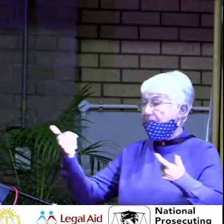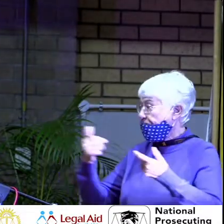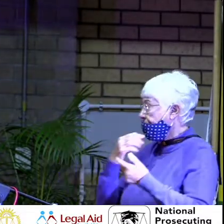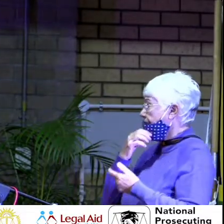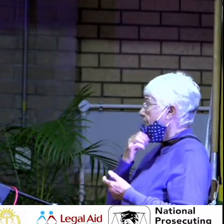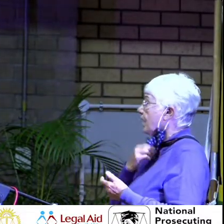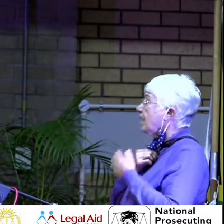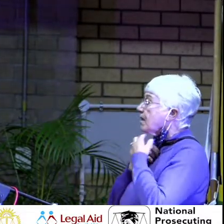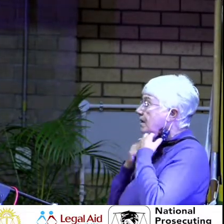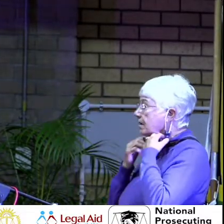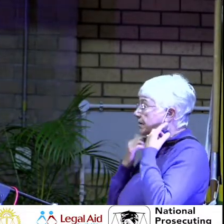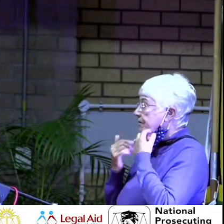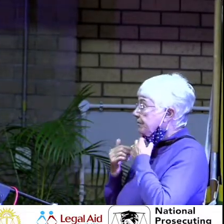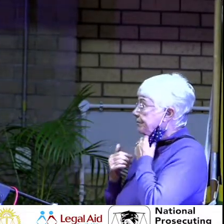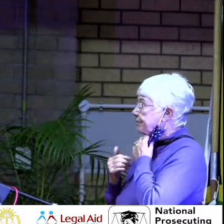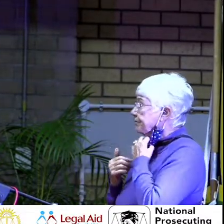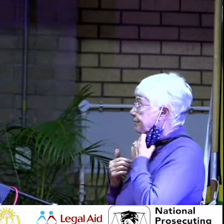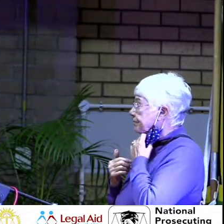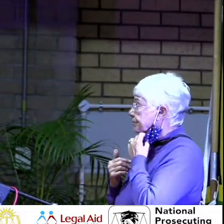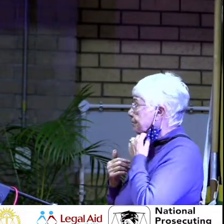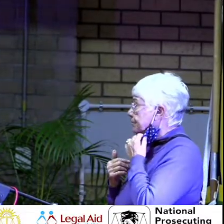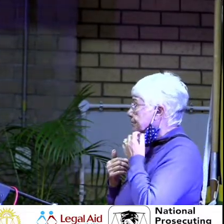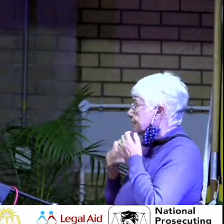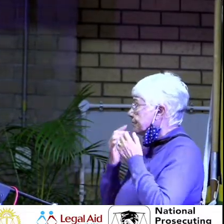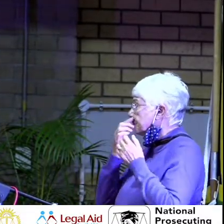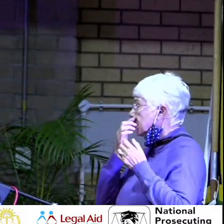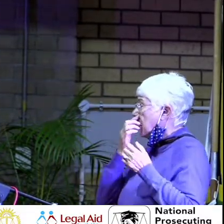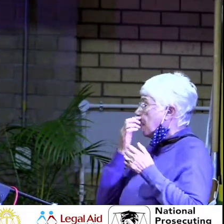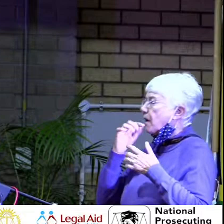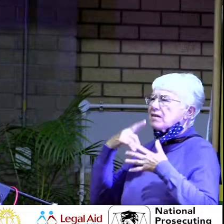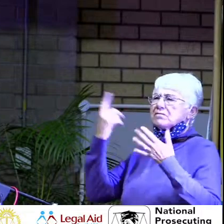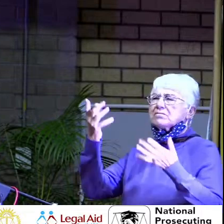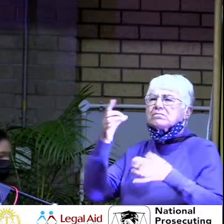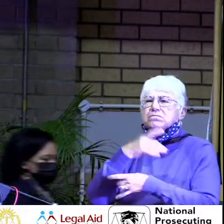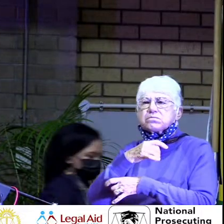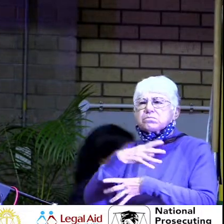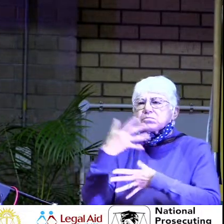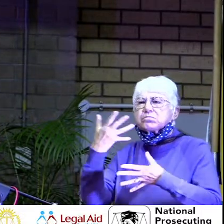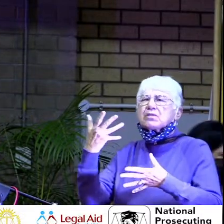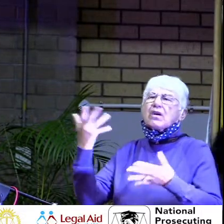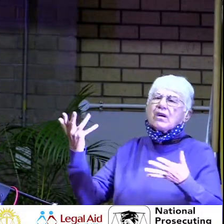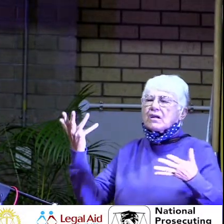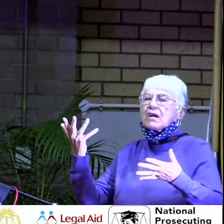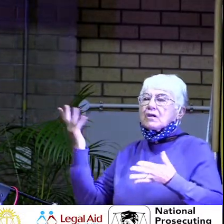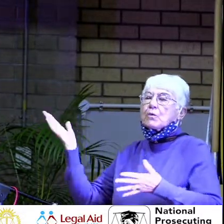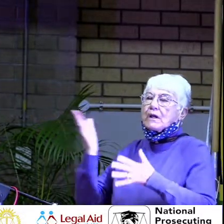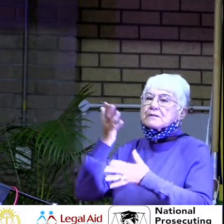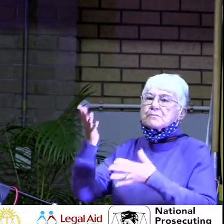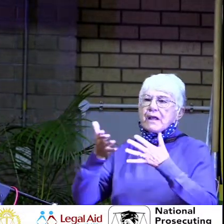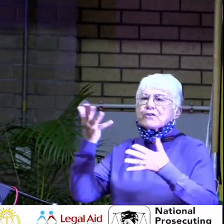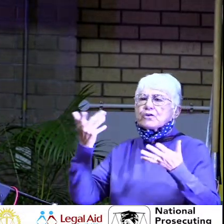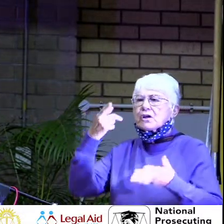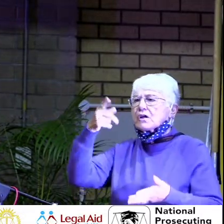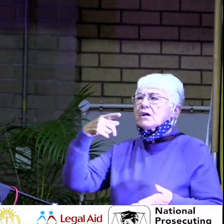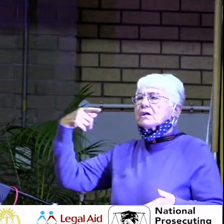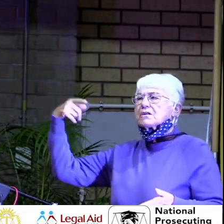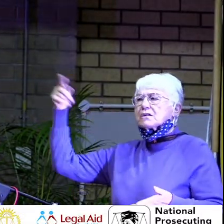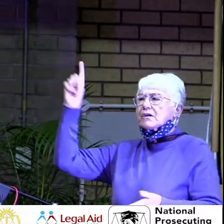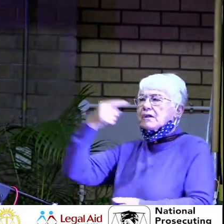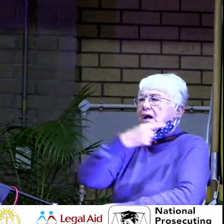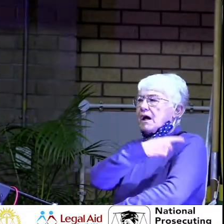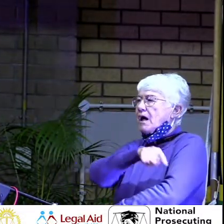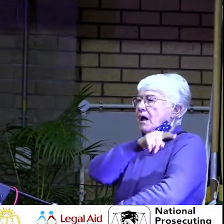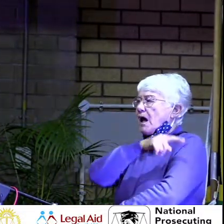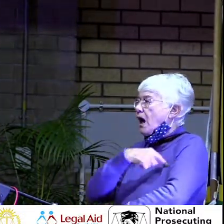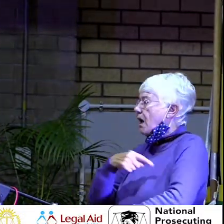if you are a victim, you go to hospital, what is it that must happen? Can you please help me to welcome on